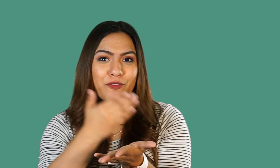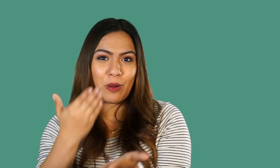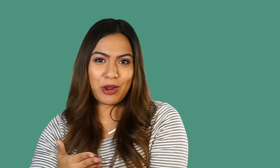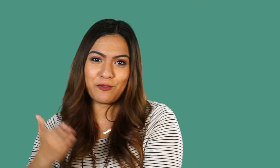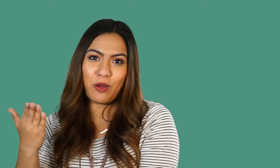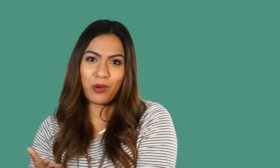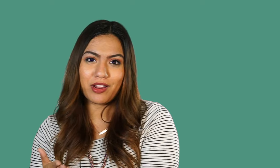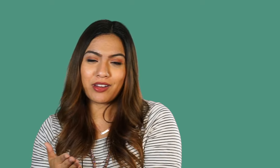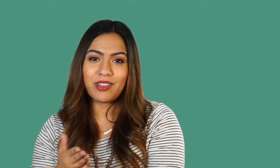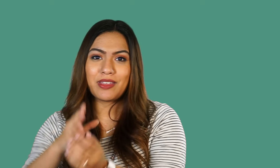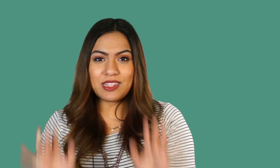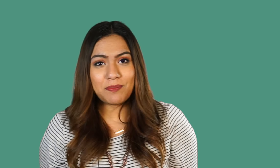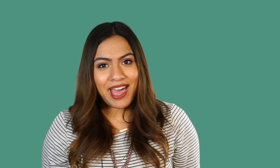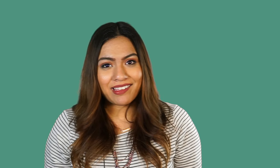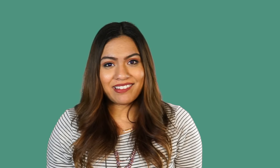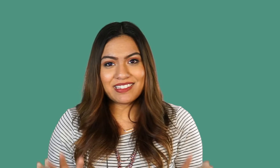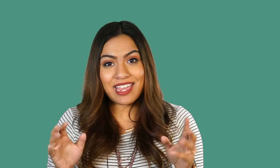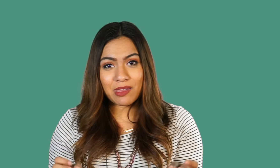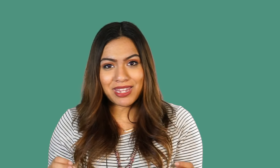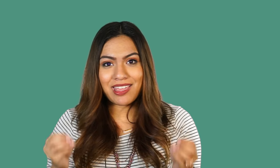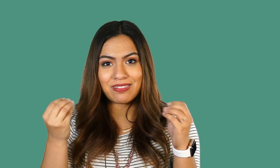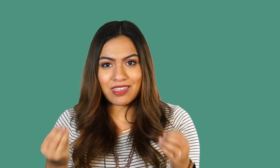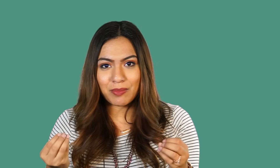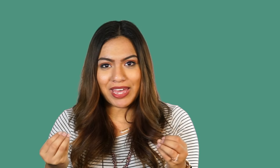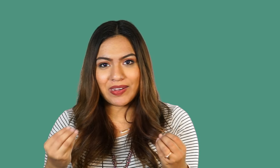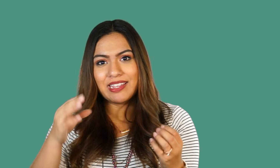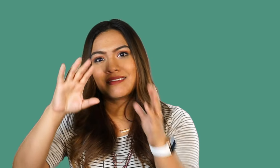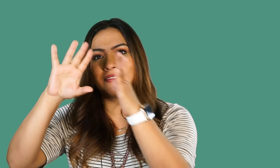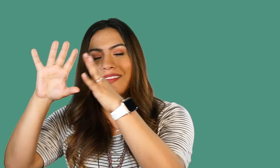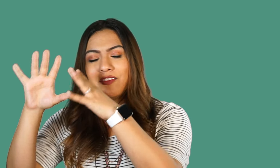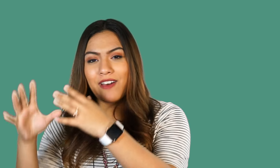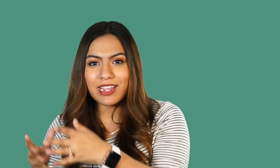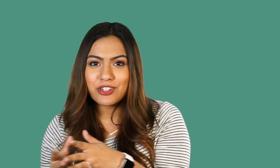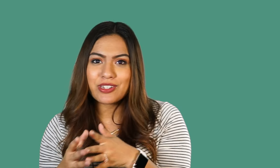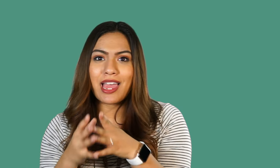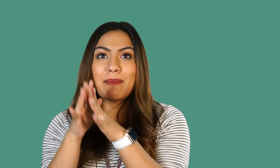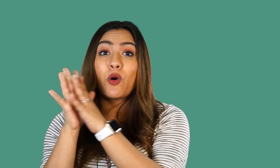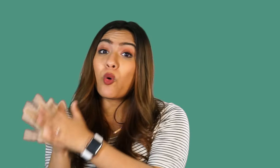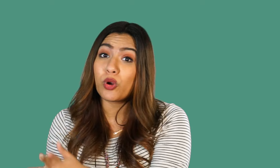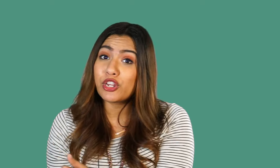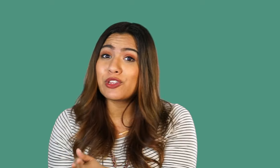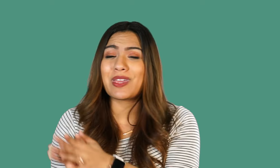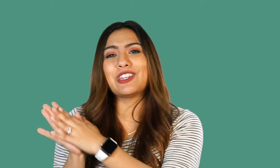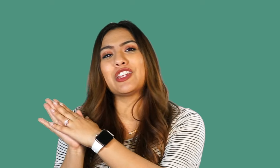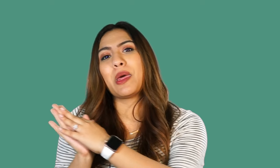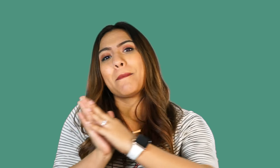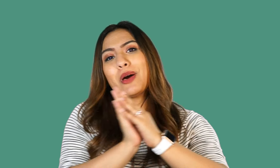for word, sit back, take a minute, think about it, find your time or your location, put